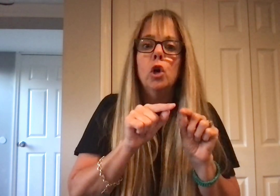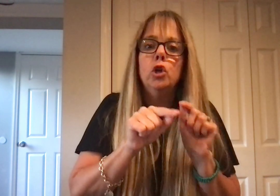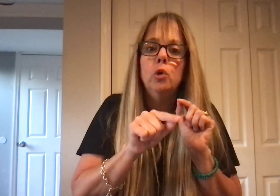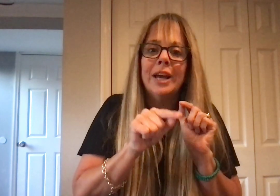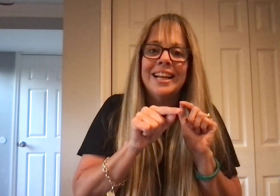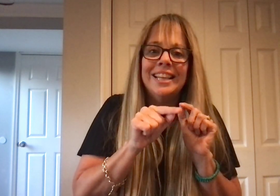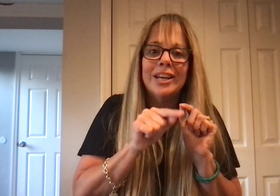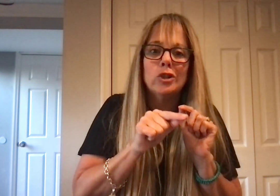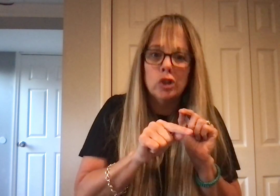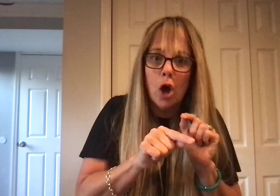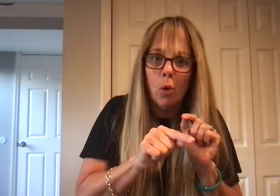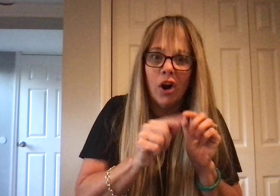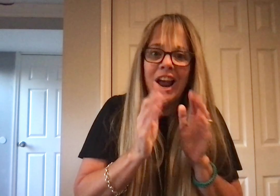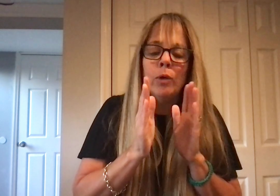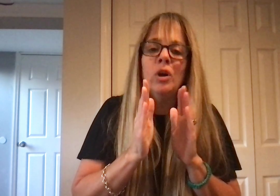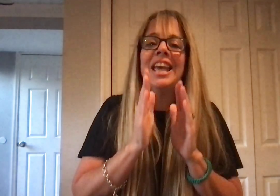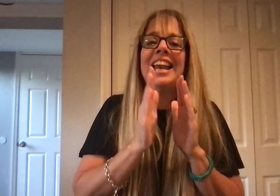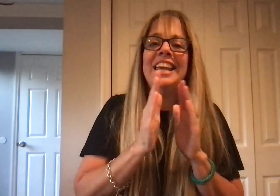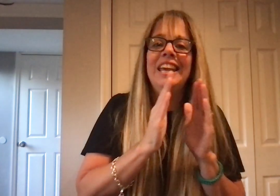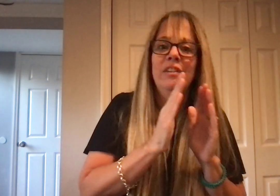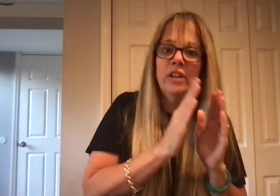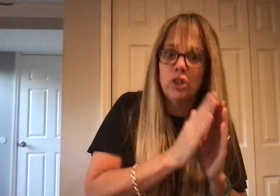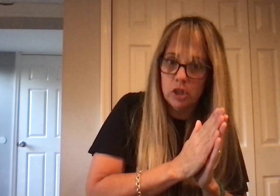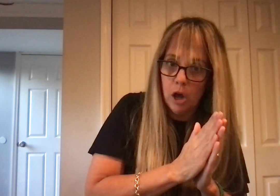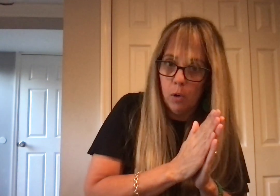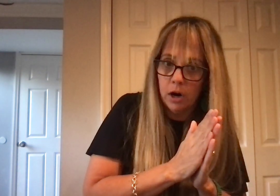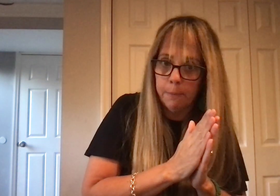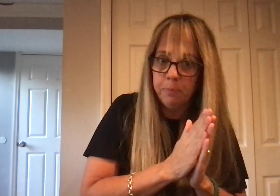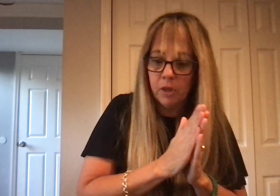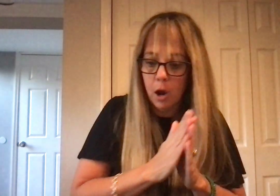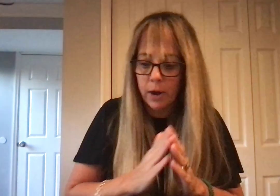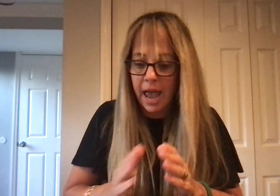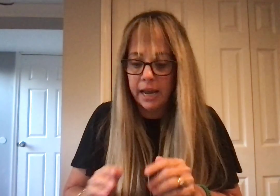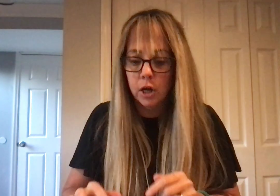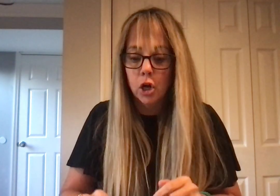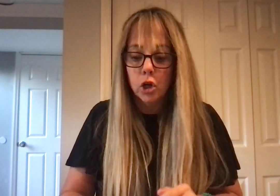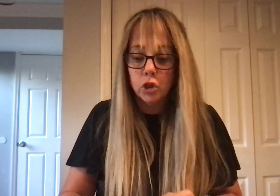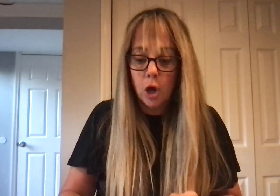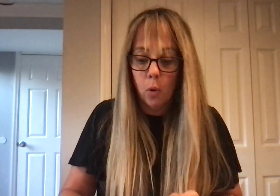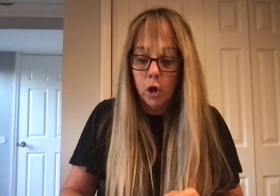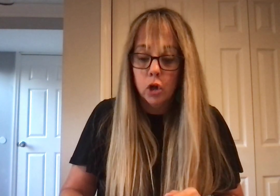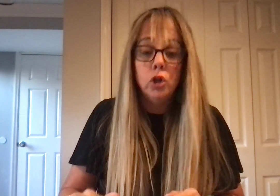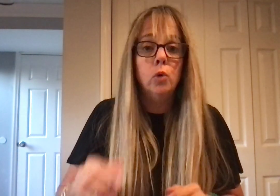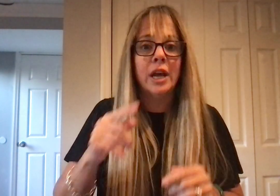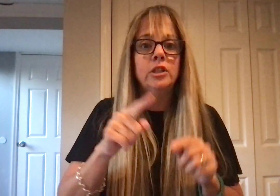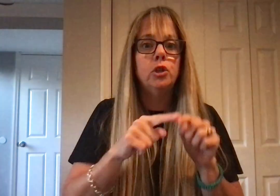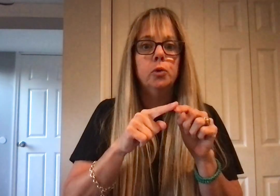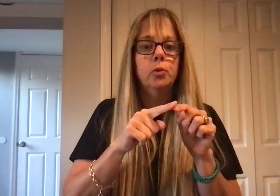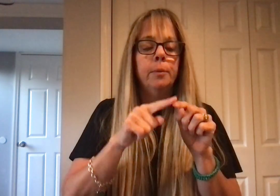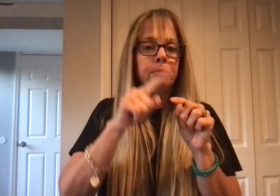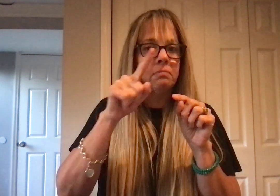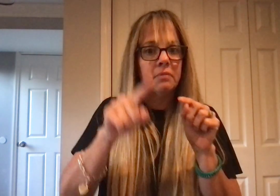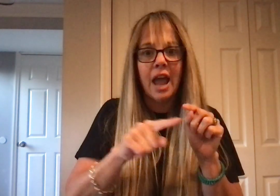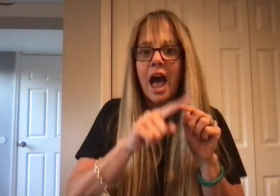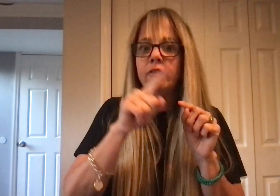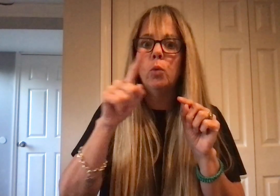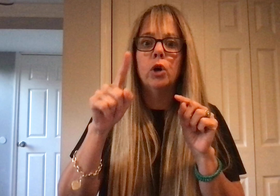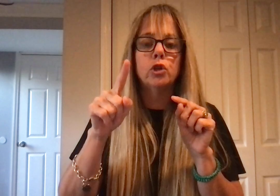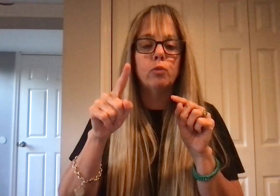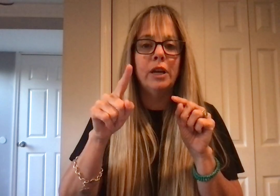you can click slower and it will get even slower. Okay? So you can have the words